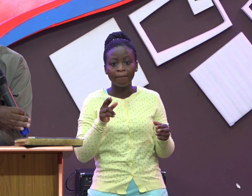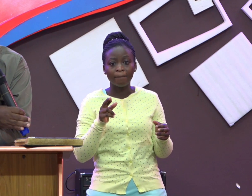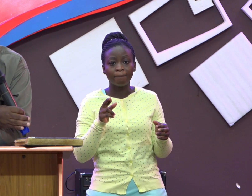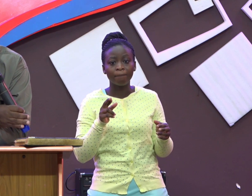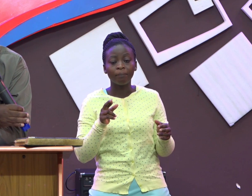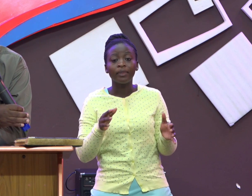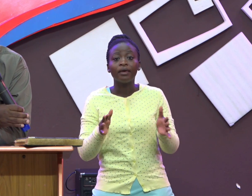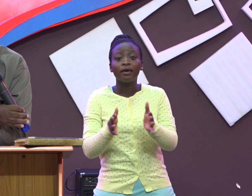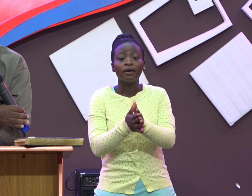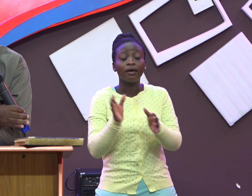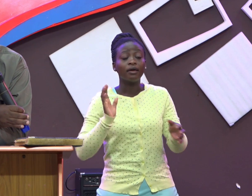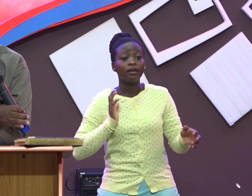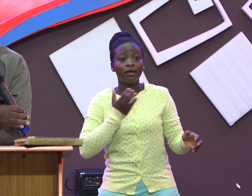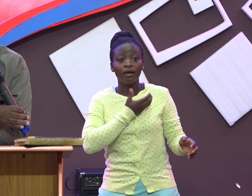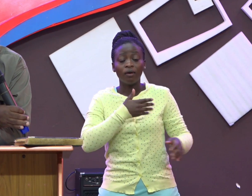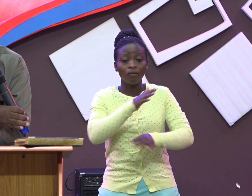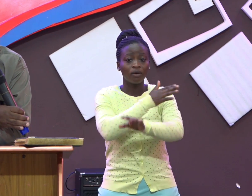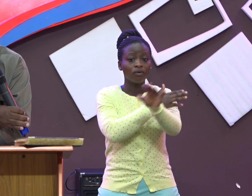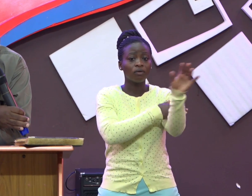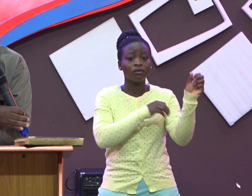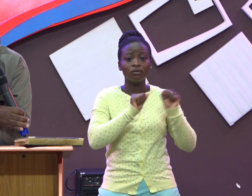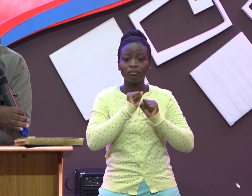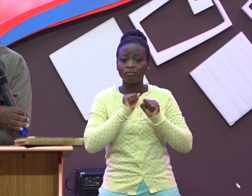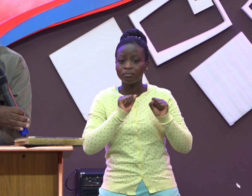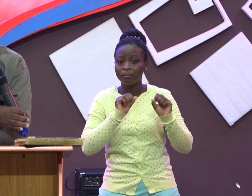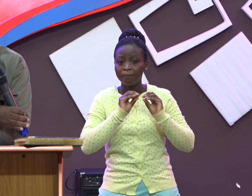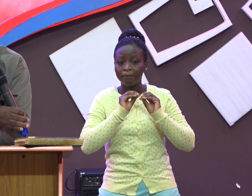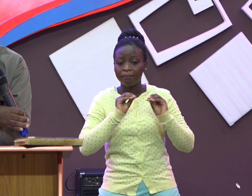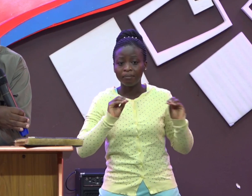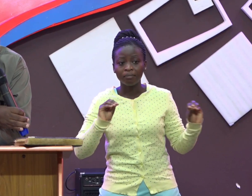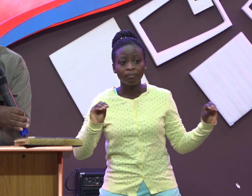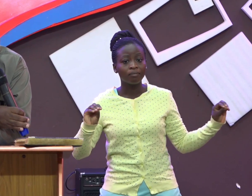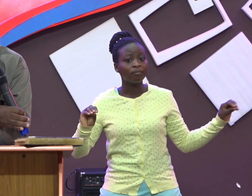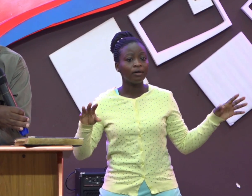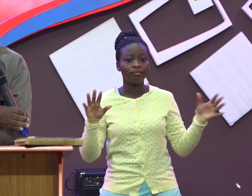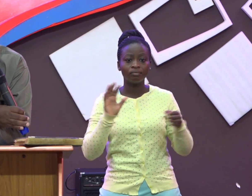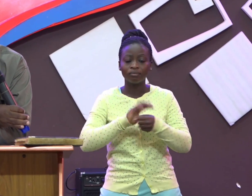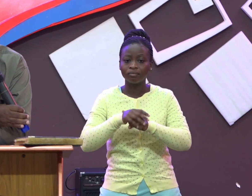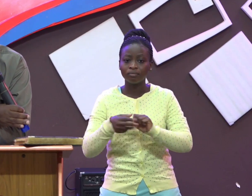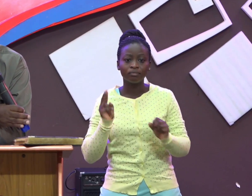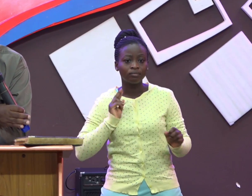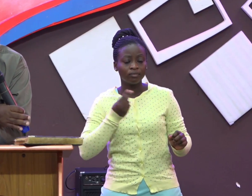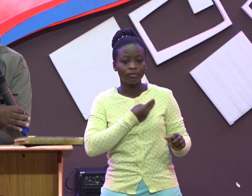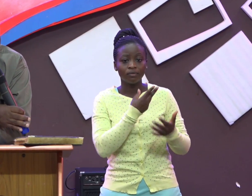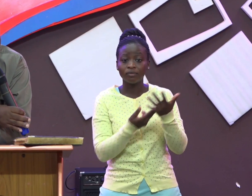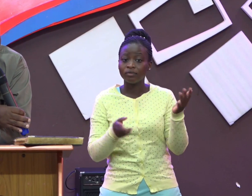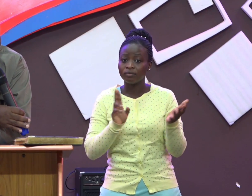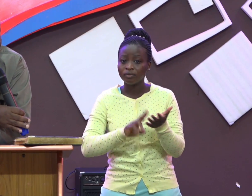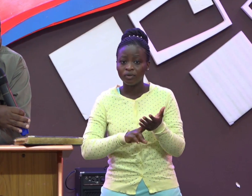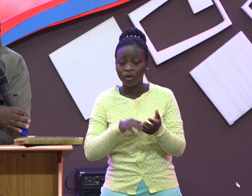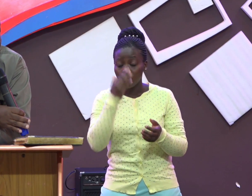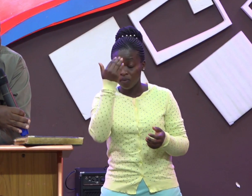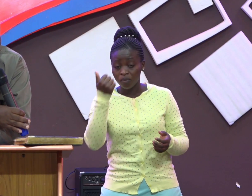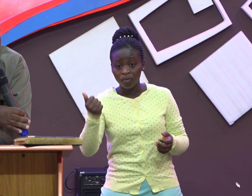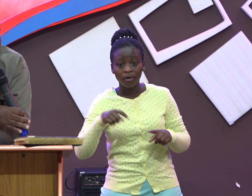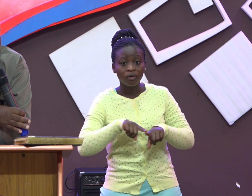inside. Era Katonda afita tekera nko kulemererwa. And our God has never made us to fail. Ah. No. Embera lwaki ebimu bitulema? Why